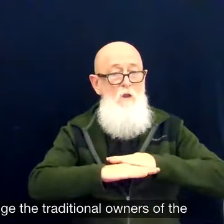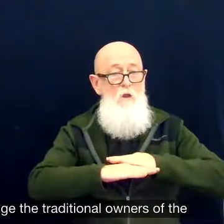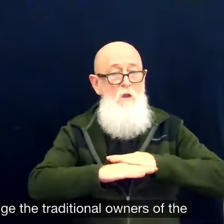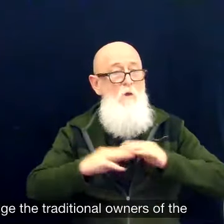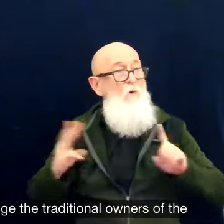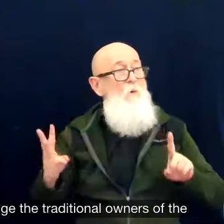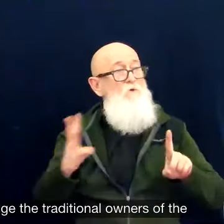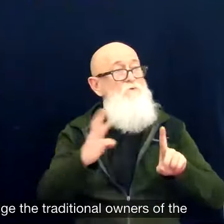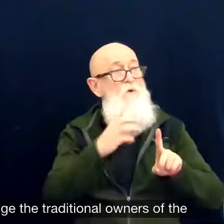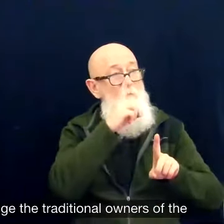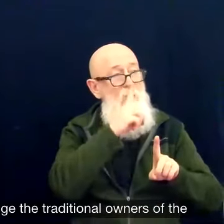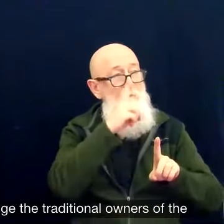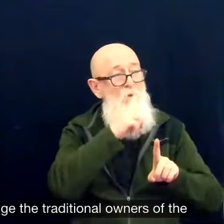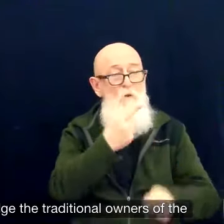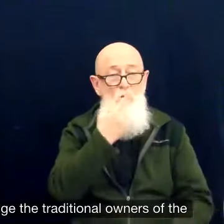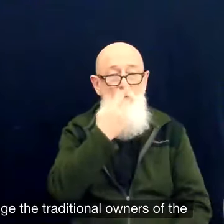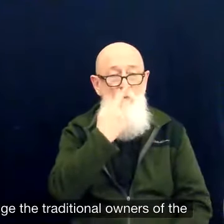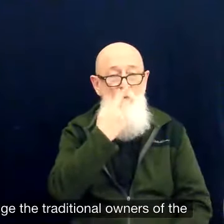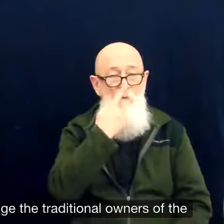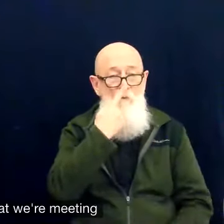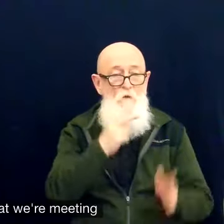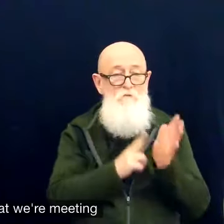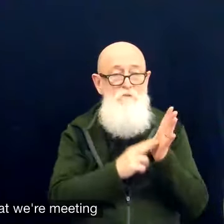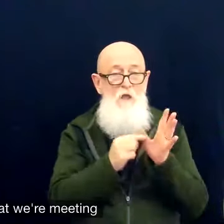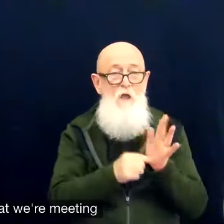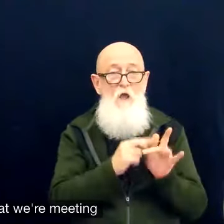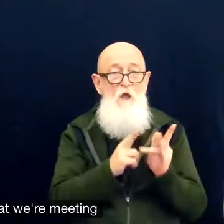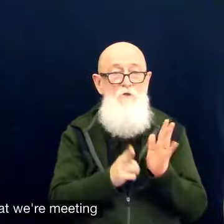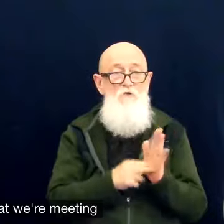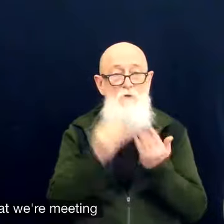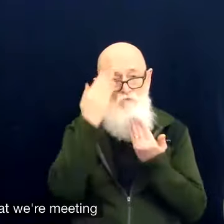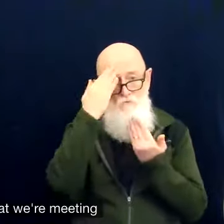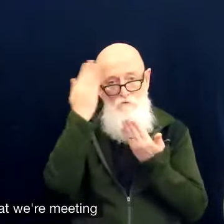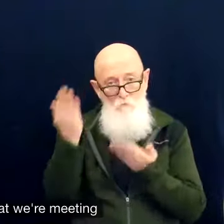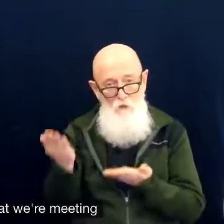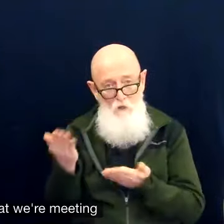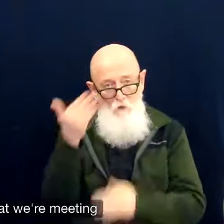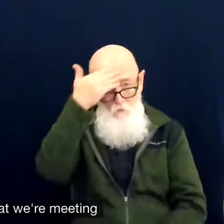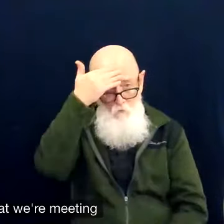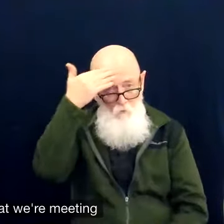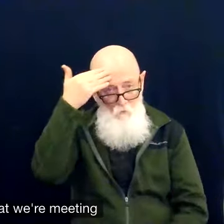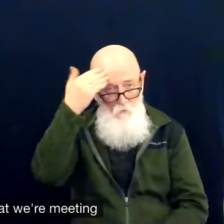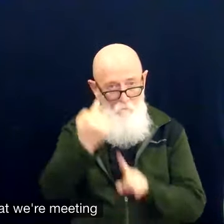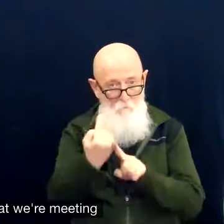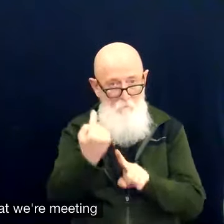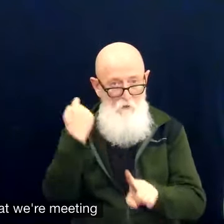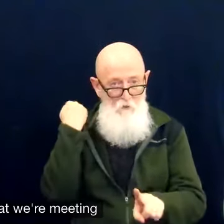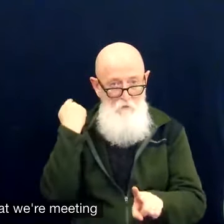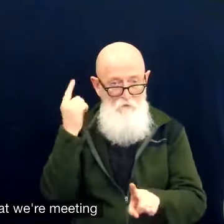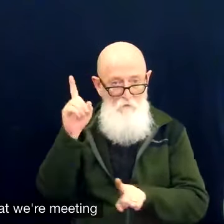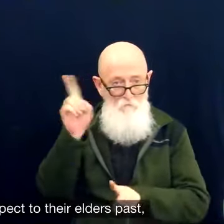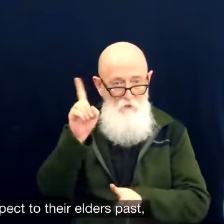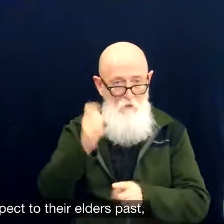Wurundjeri people of the Kulin Nation, and pay respect to their elders, past, present